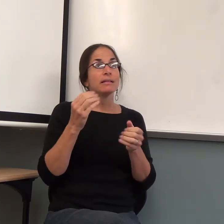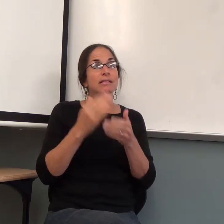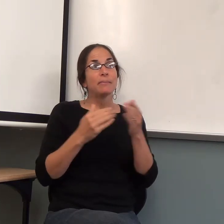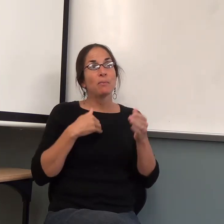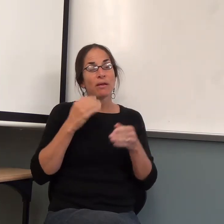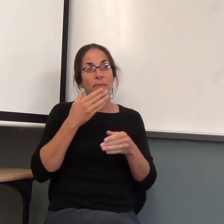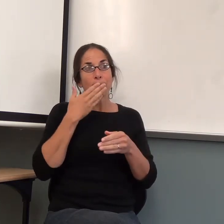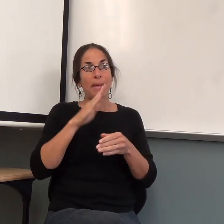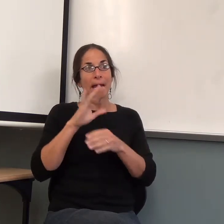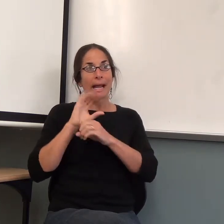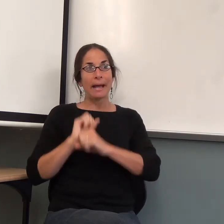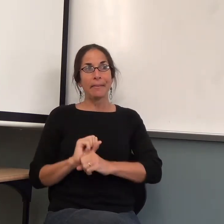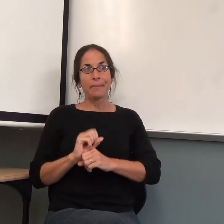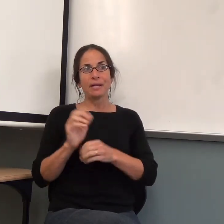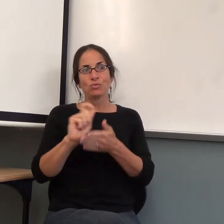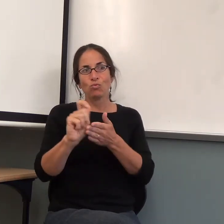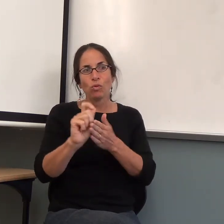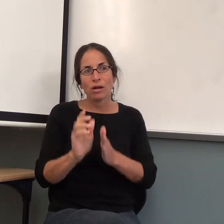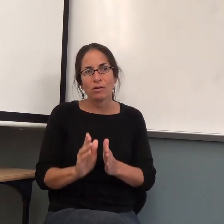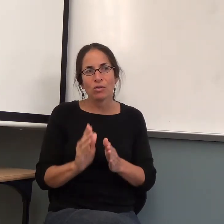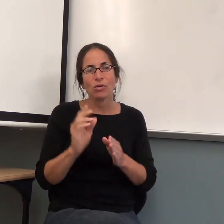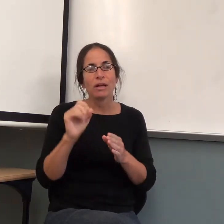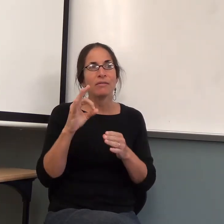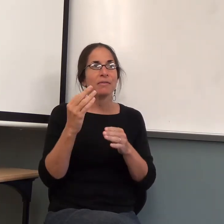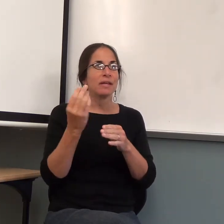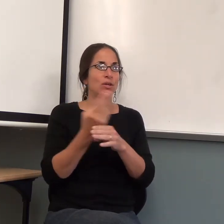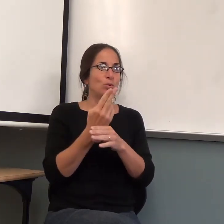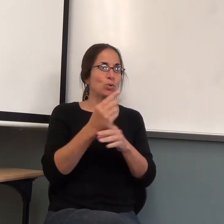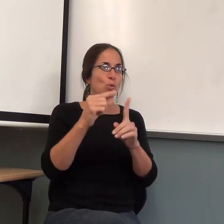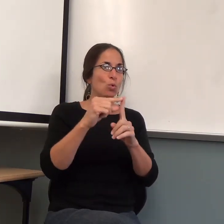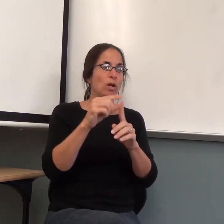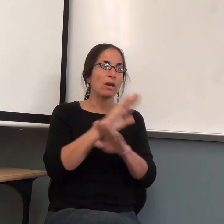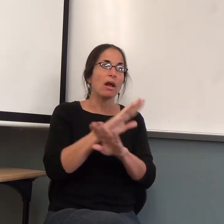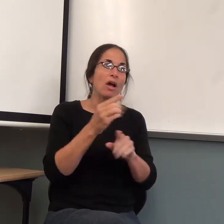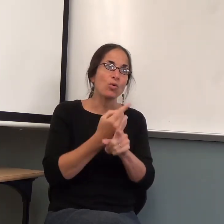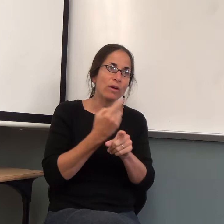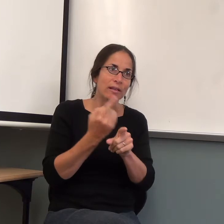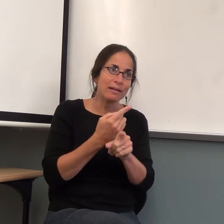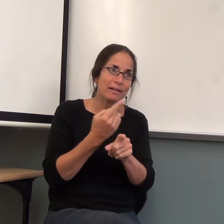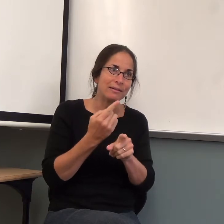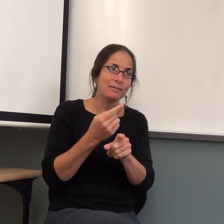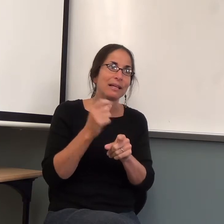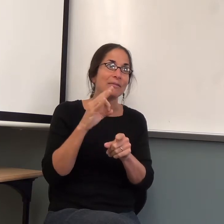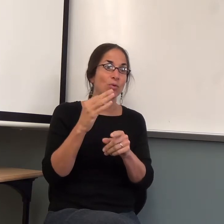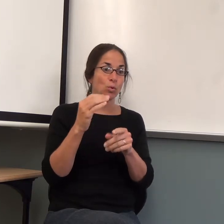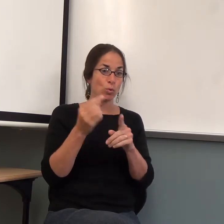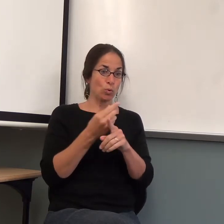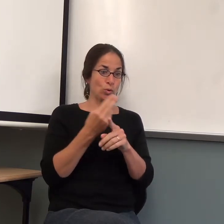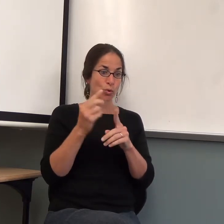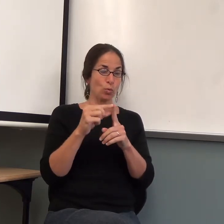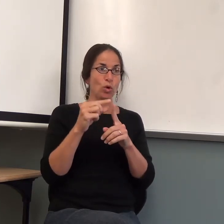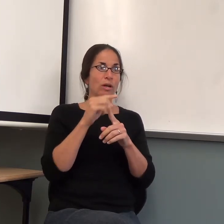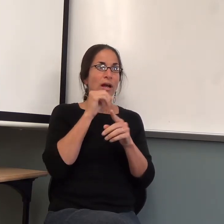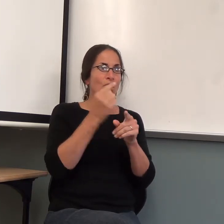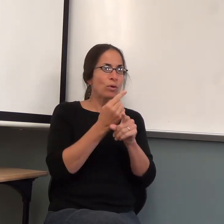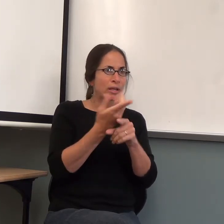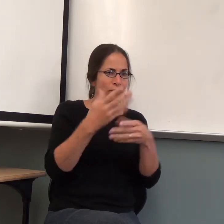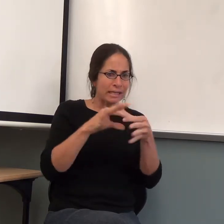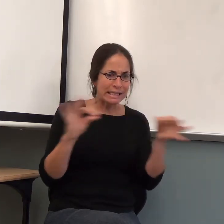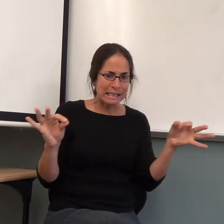writers is using words incorrectly. If you use a word incorrectly in a sentence, people don't understand what you're trying to say. So